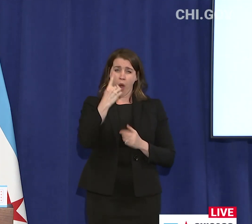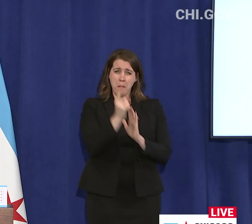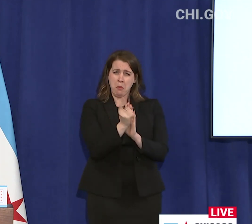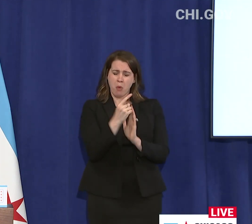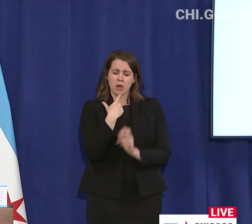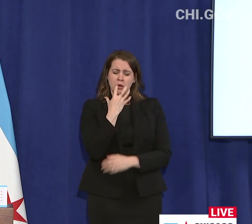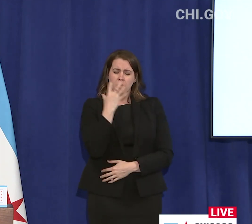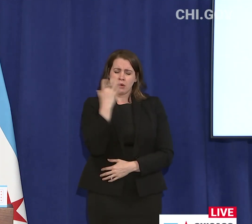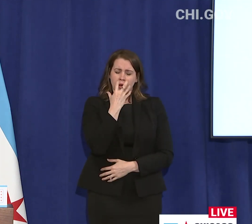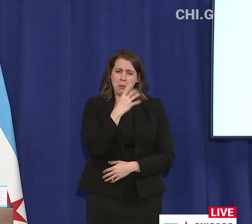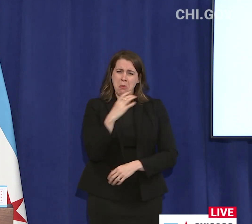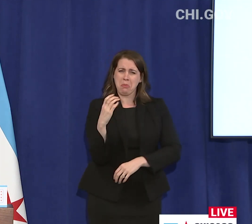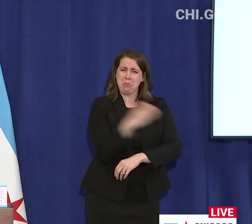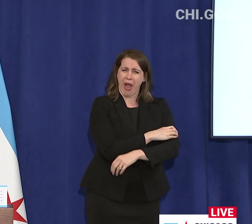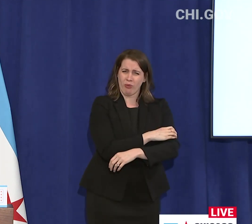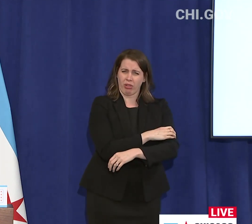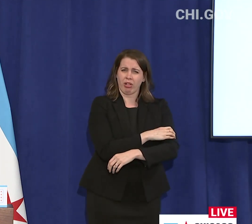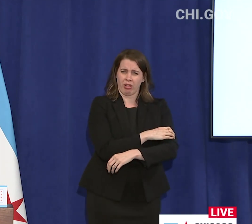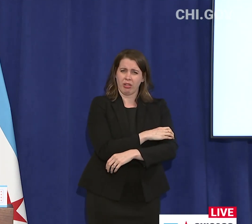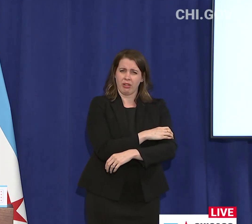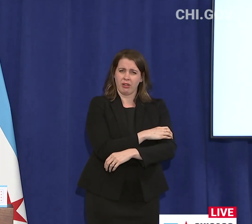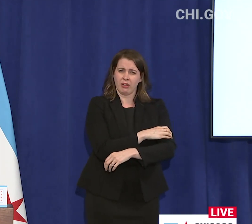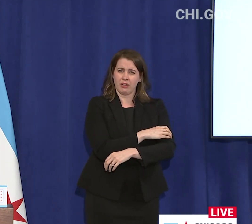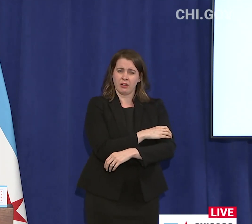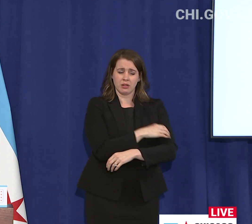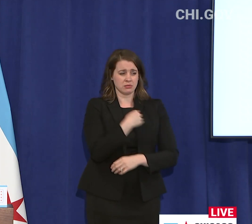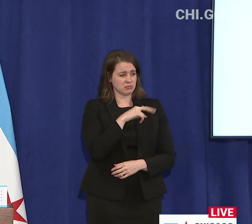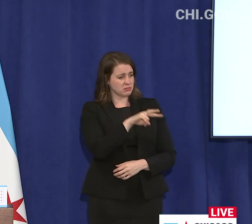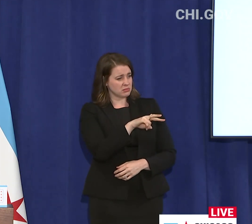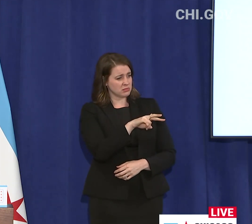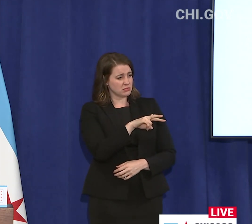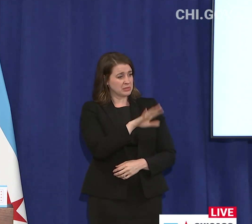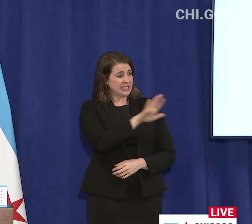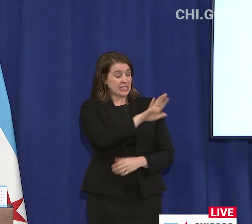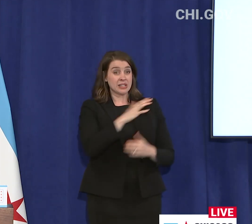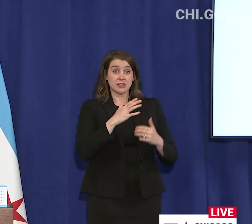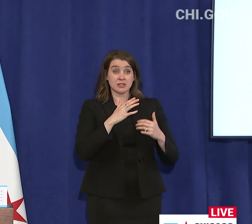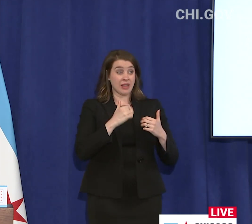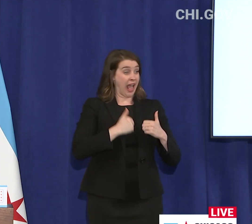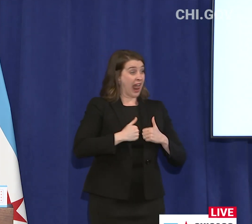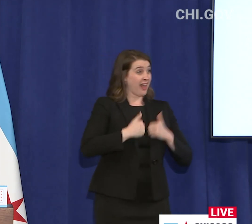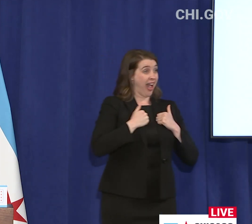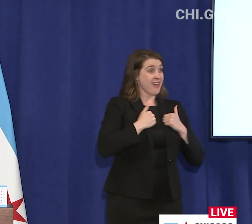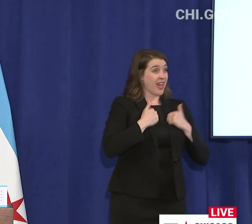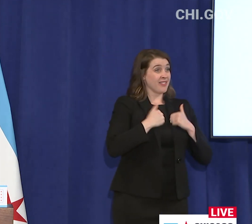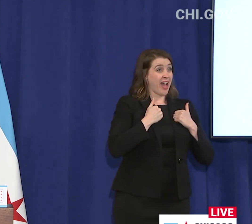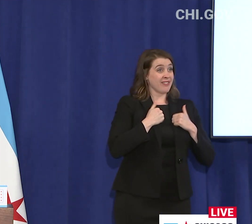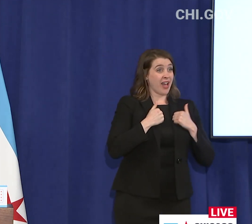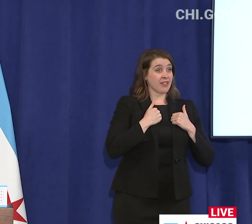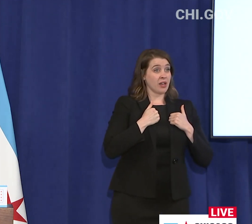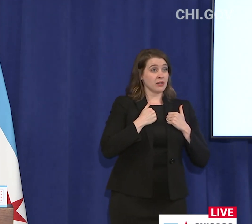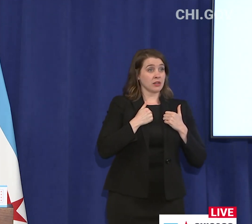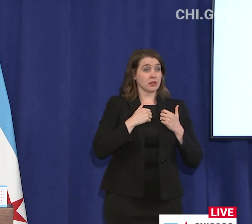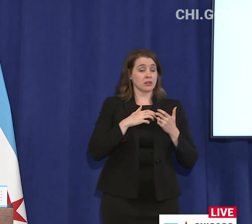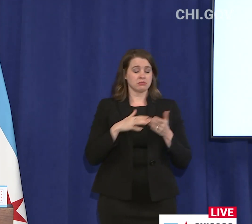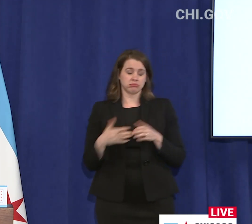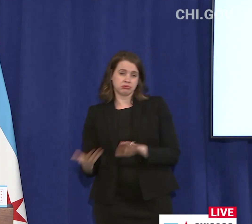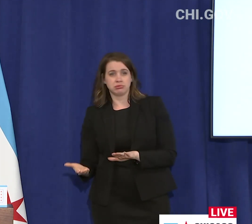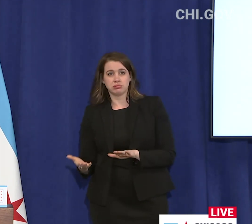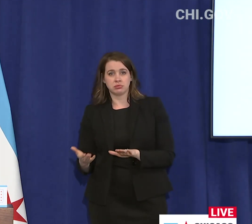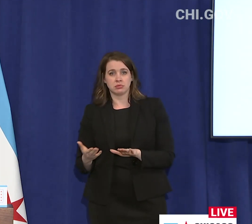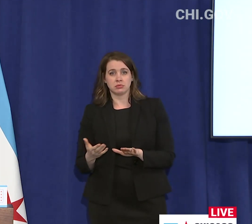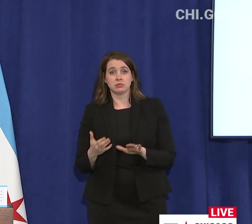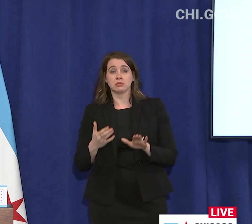me is watching the life go out of him. And then when they rolled him over